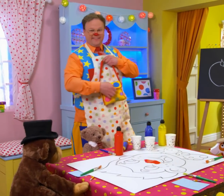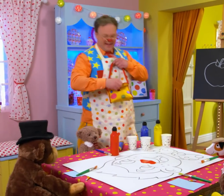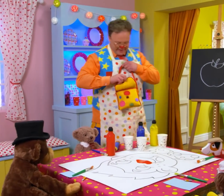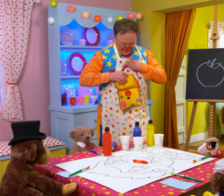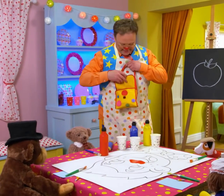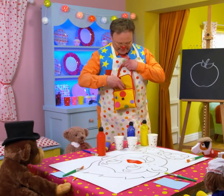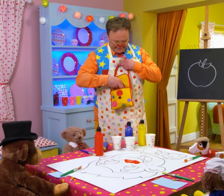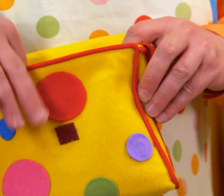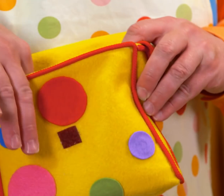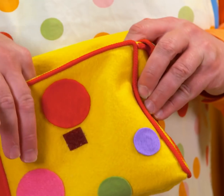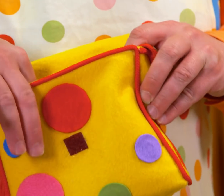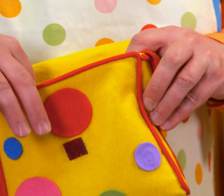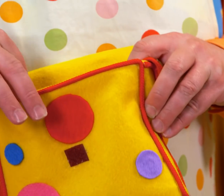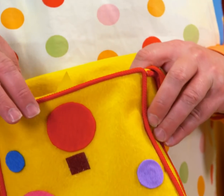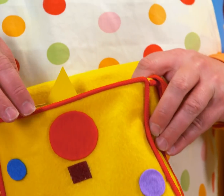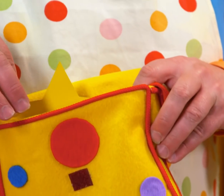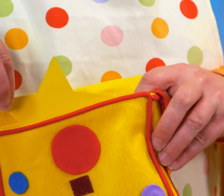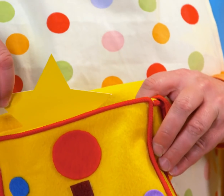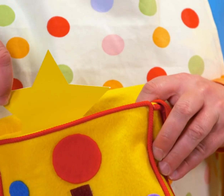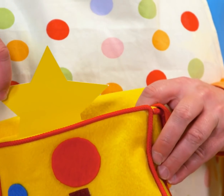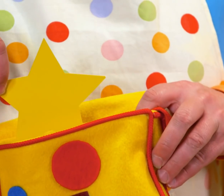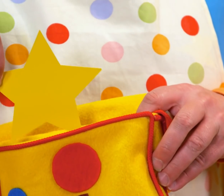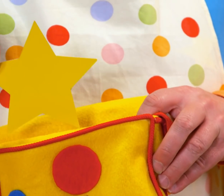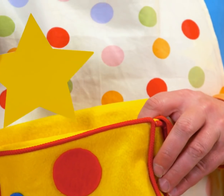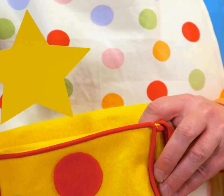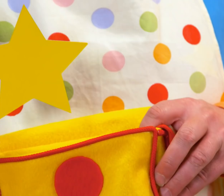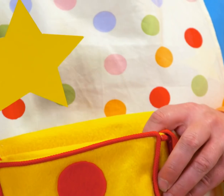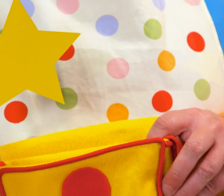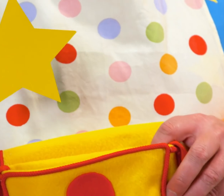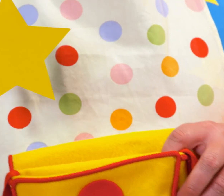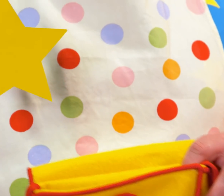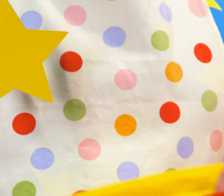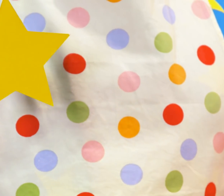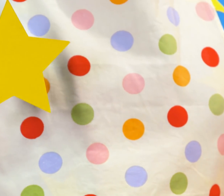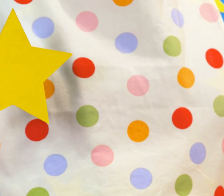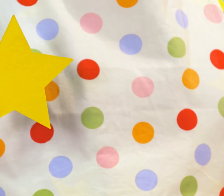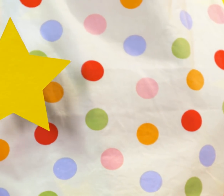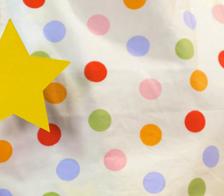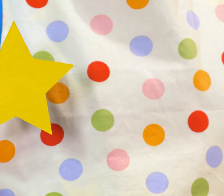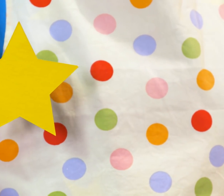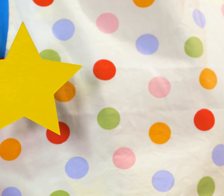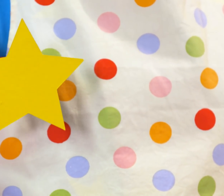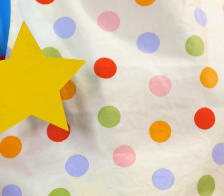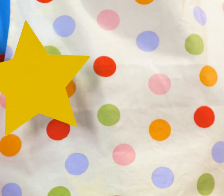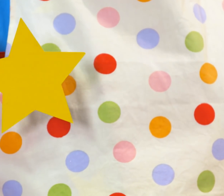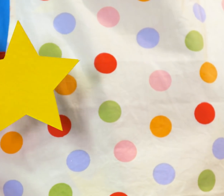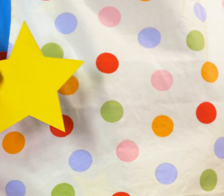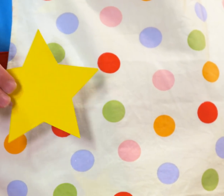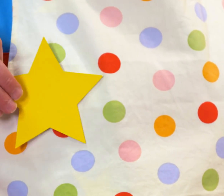shall we? Wow, what's this? It's a star sticker for you, Teacher Tumble, for being a